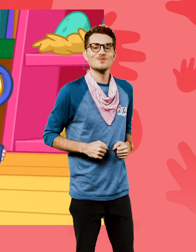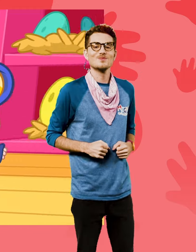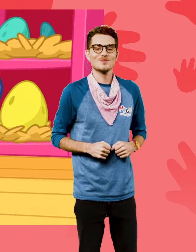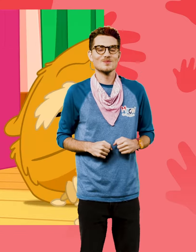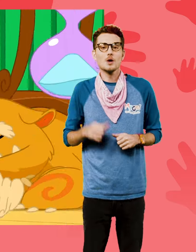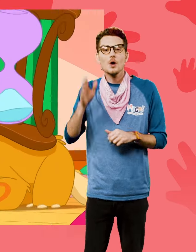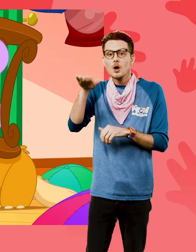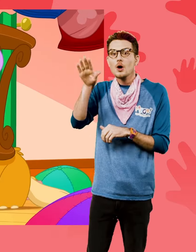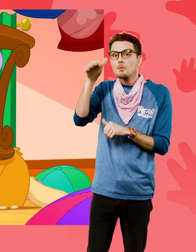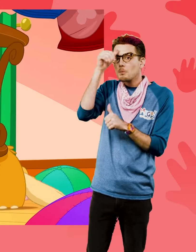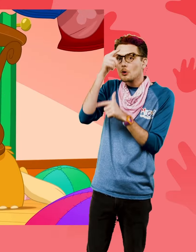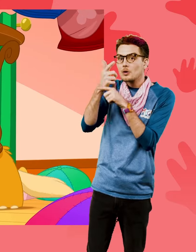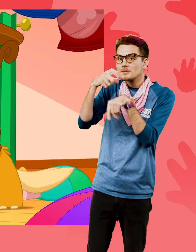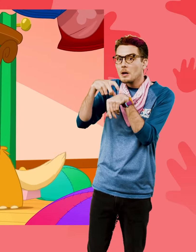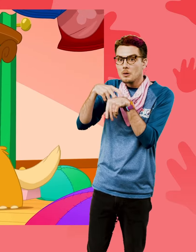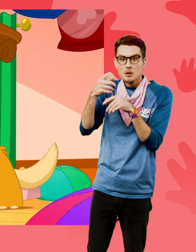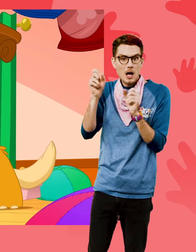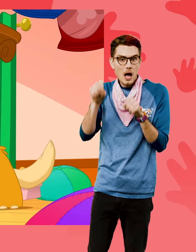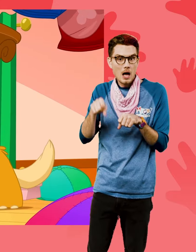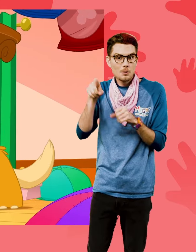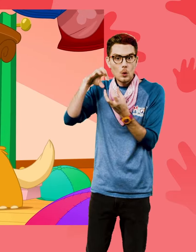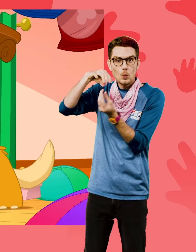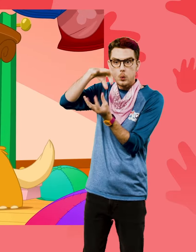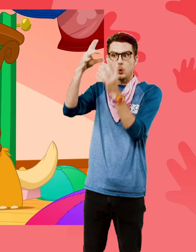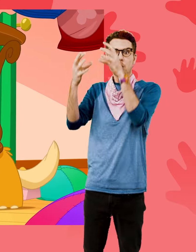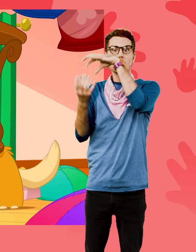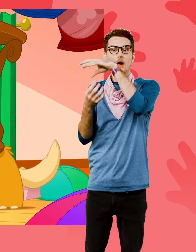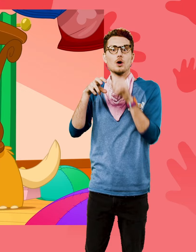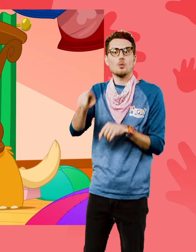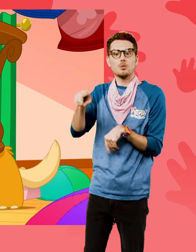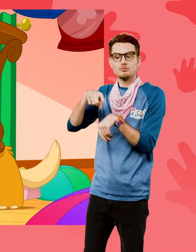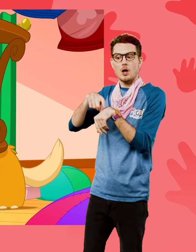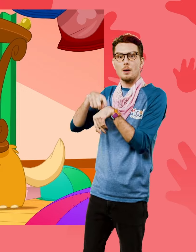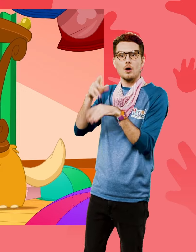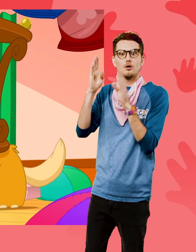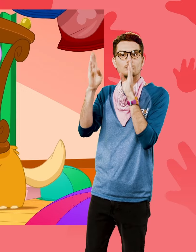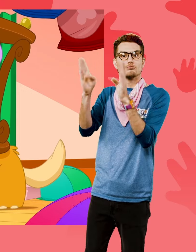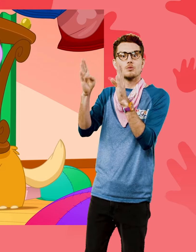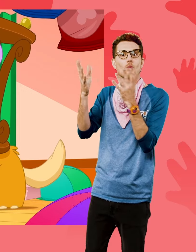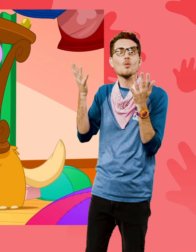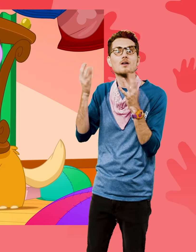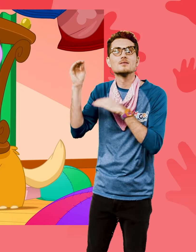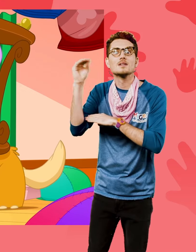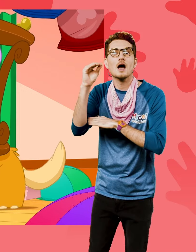Brother Time, can you zap us to the age of the dinosaurs?